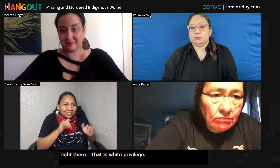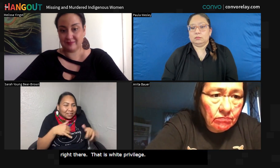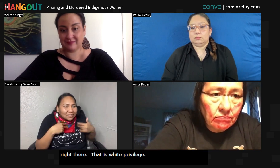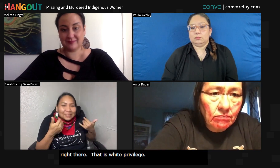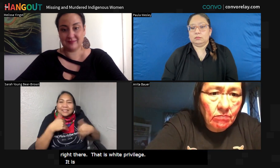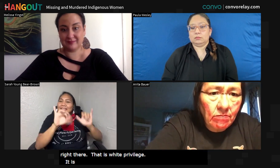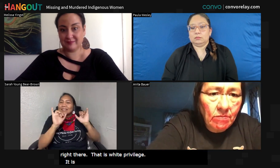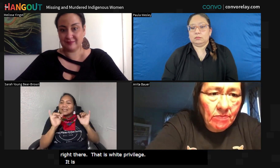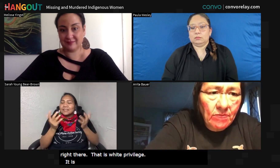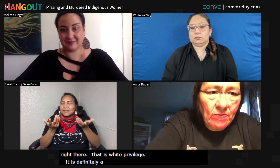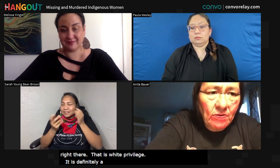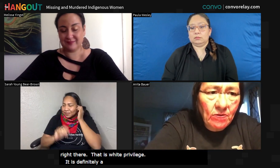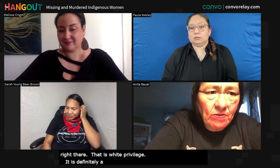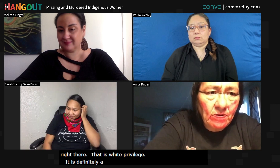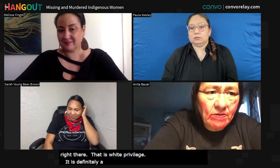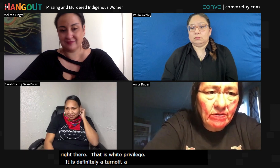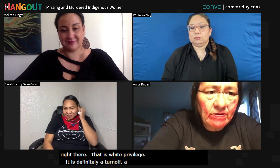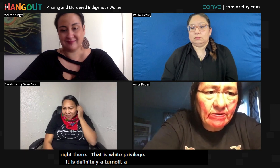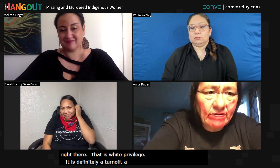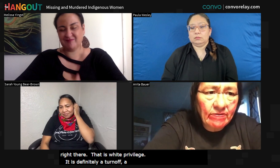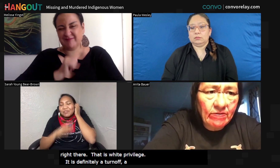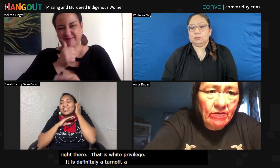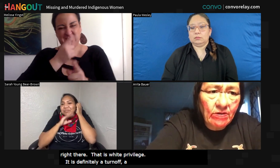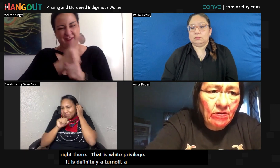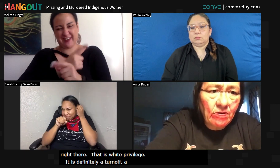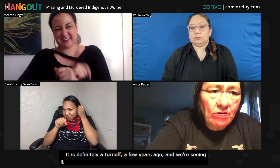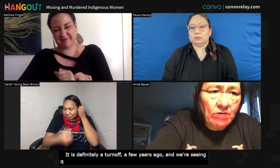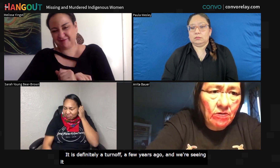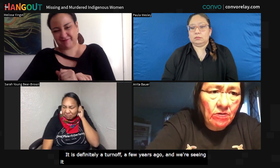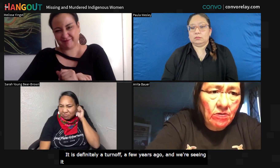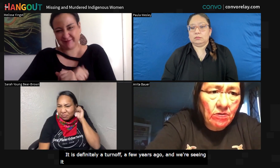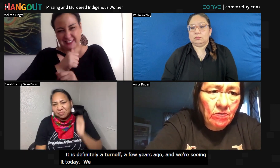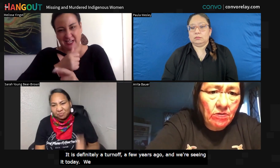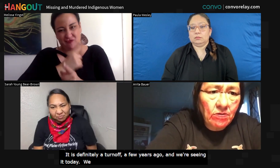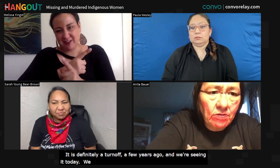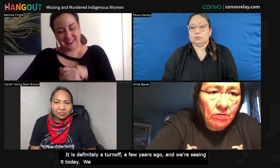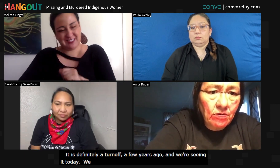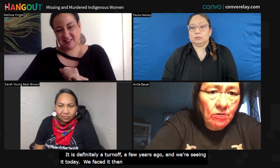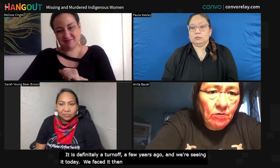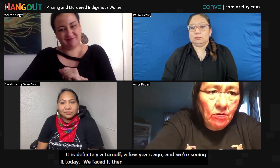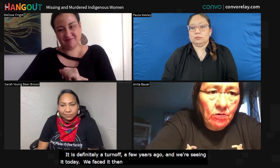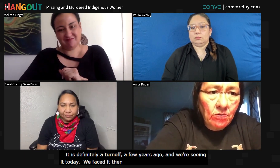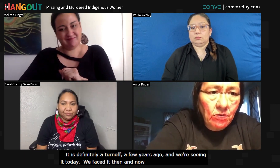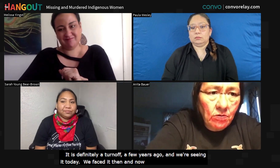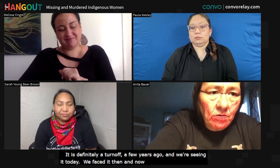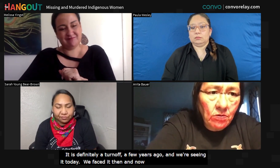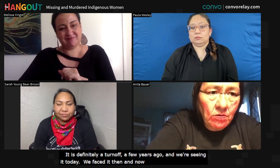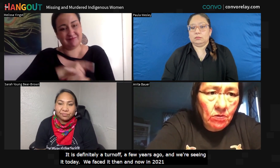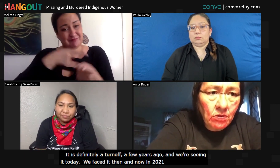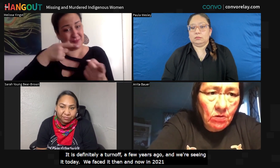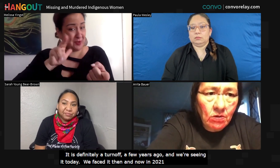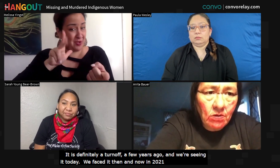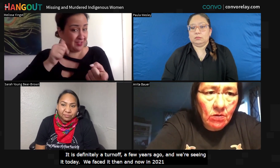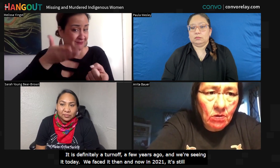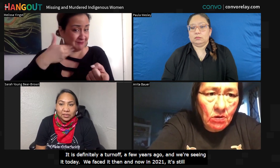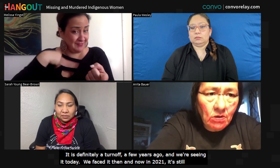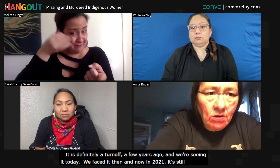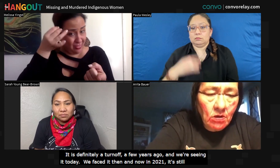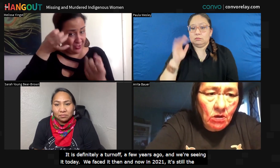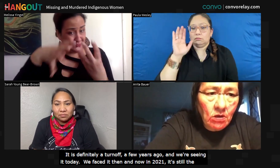it then, and now in 2021, it's still the same issue. There's been no progress. And that's not right. That's not right.